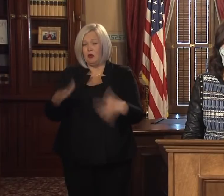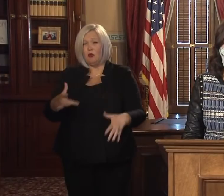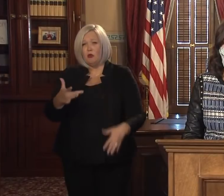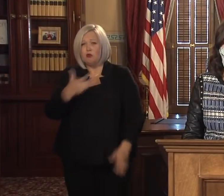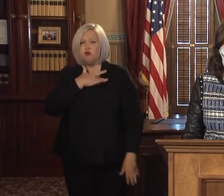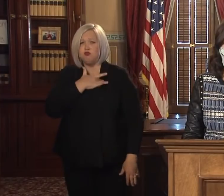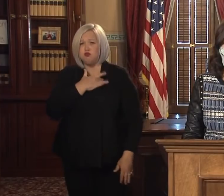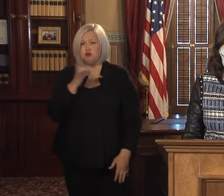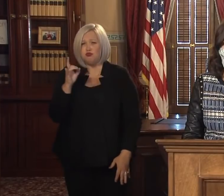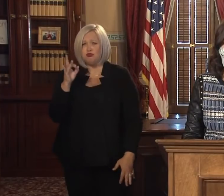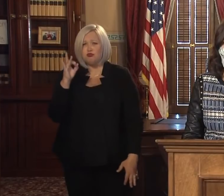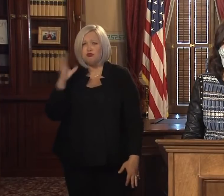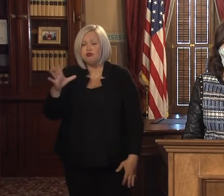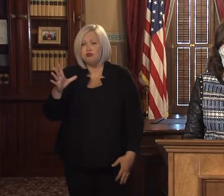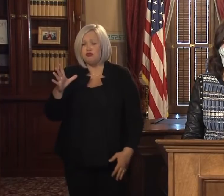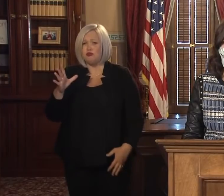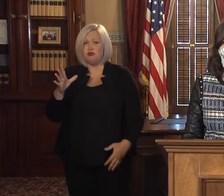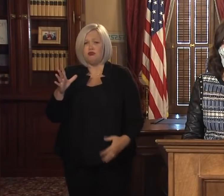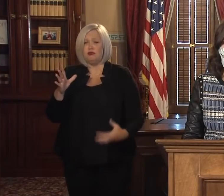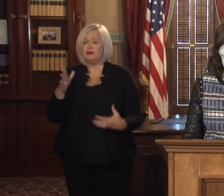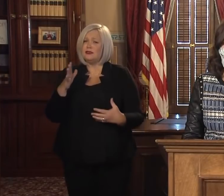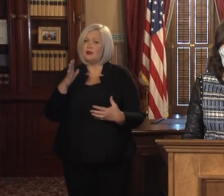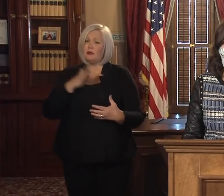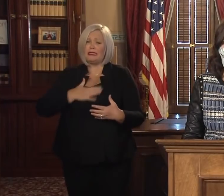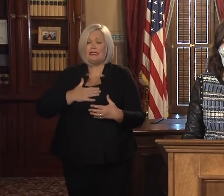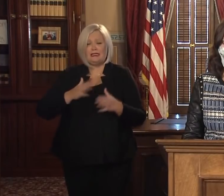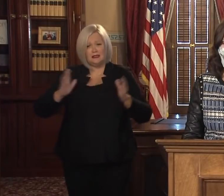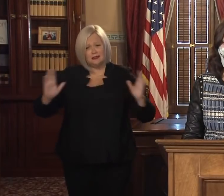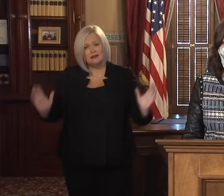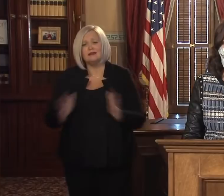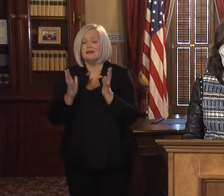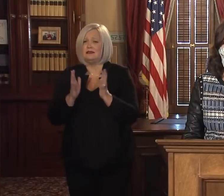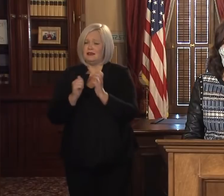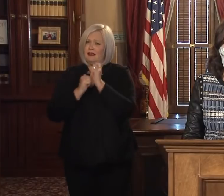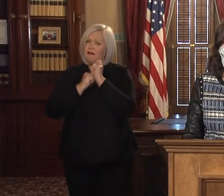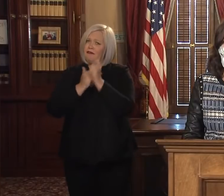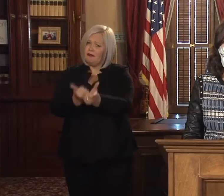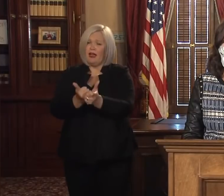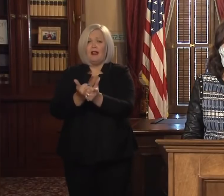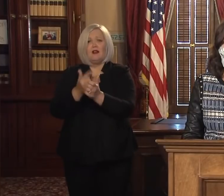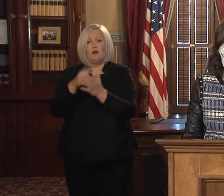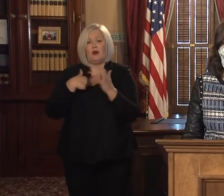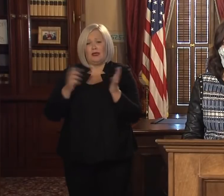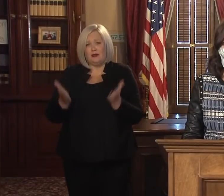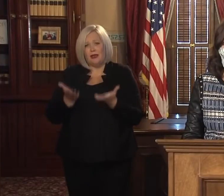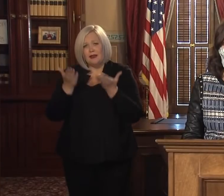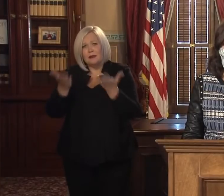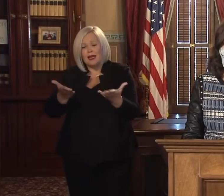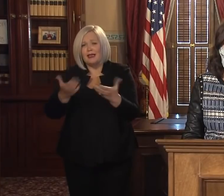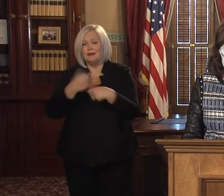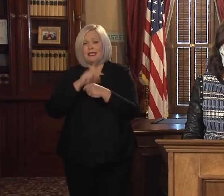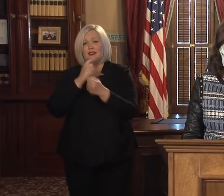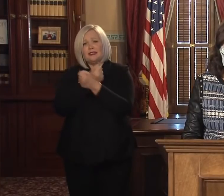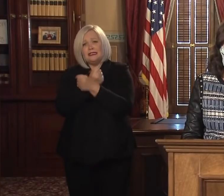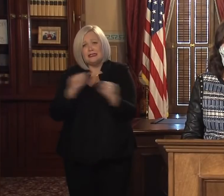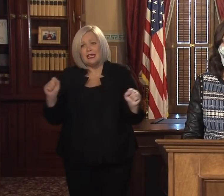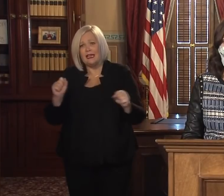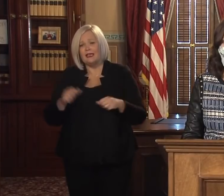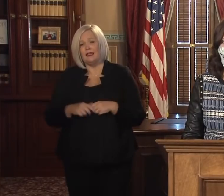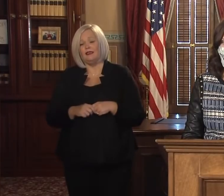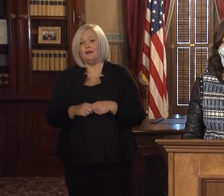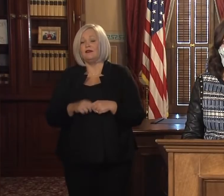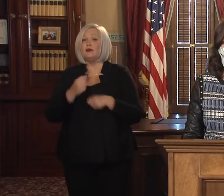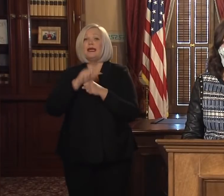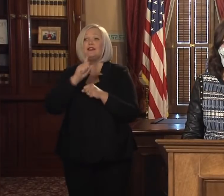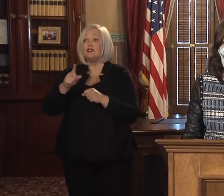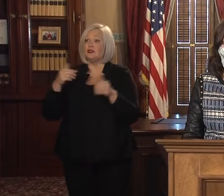why we are really urging people to double down on the protocols we know that will keep us safe, and to have a